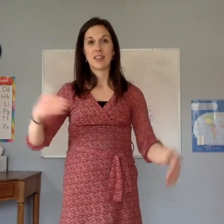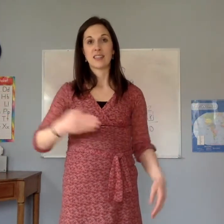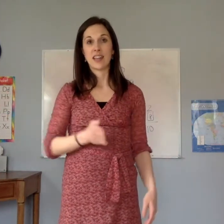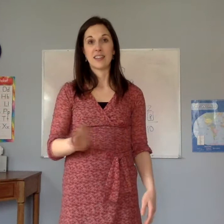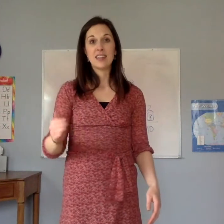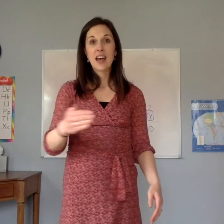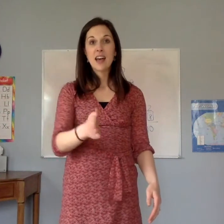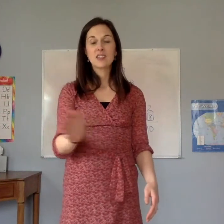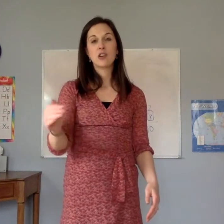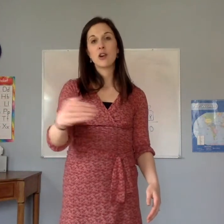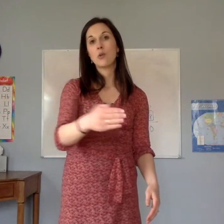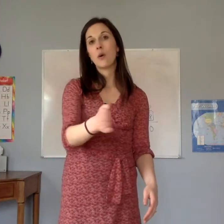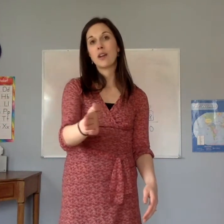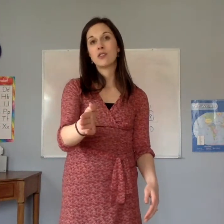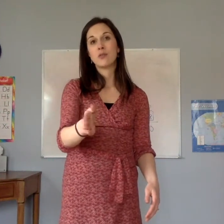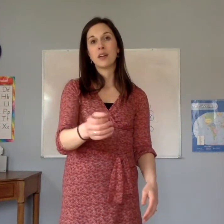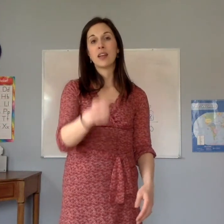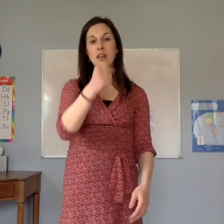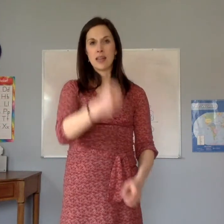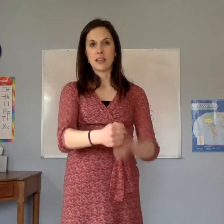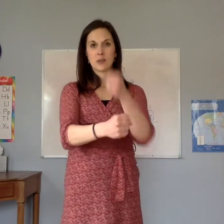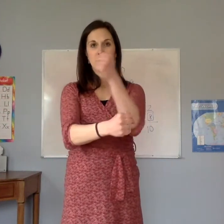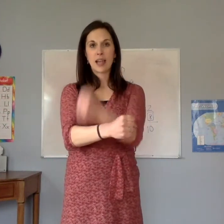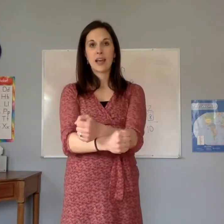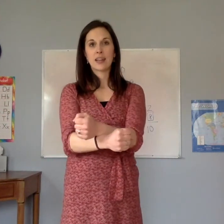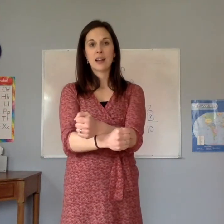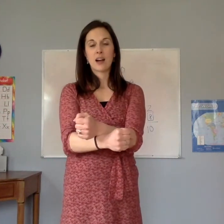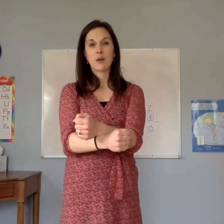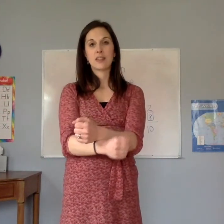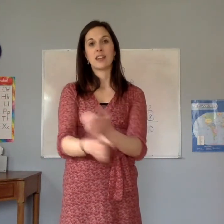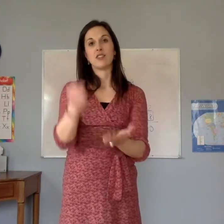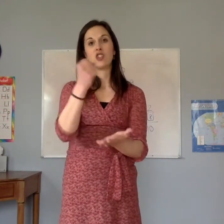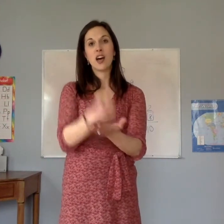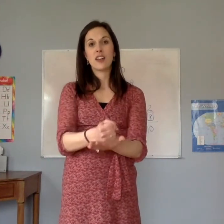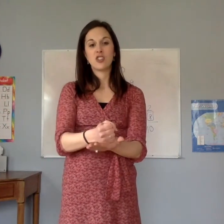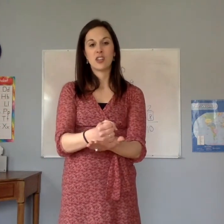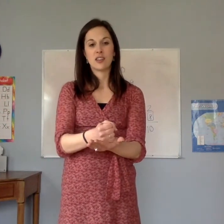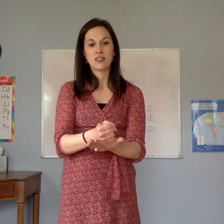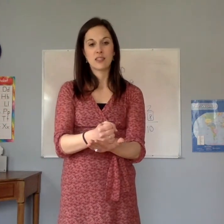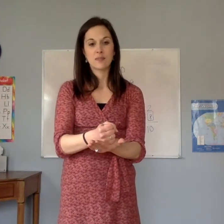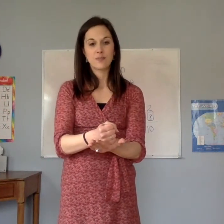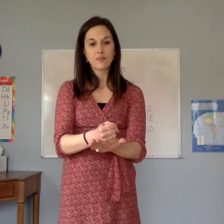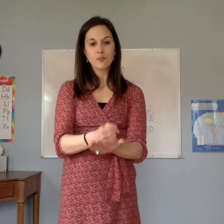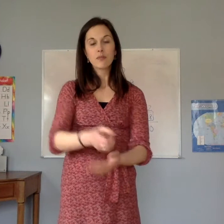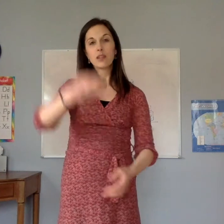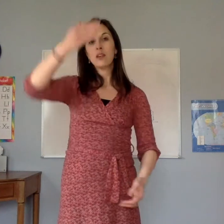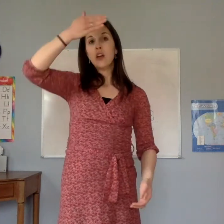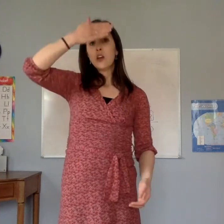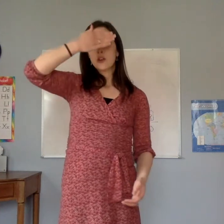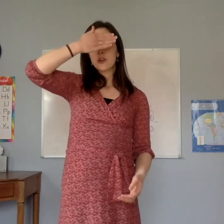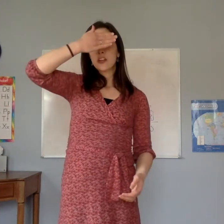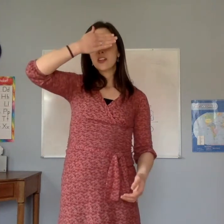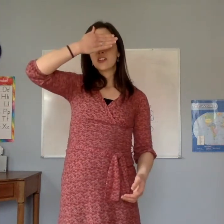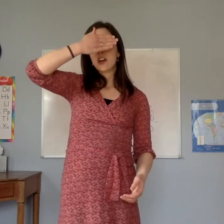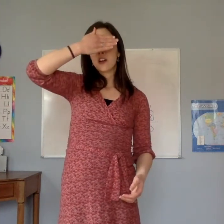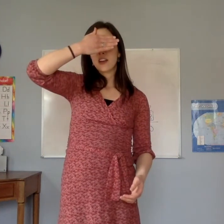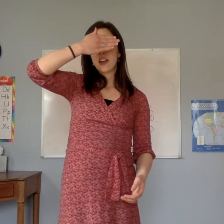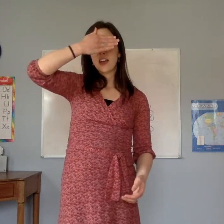and desert wandering, Israelite conquest and judges, Greek Dark